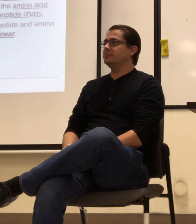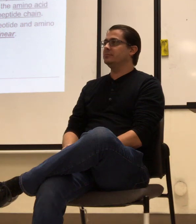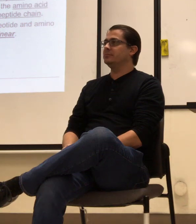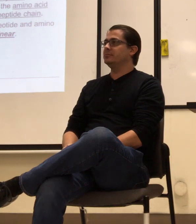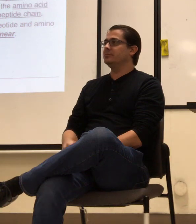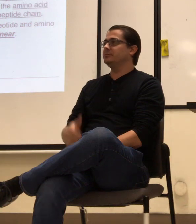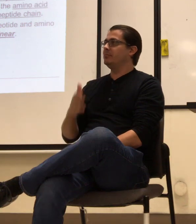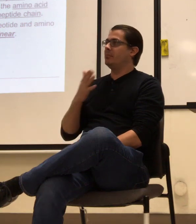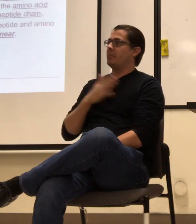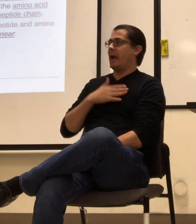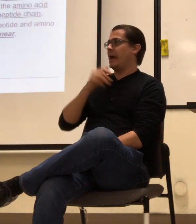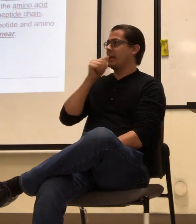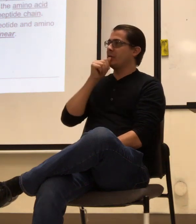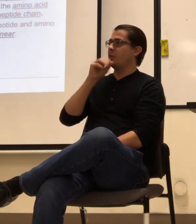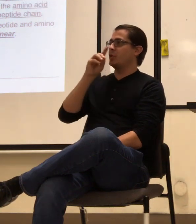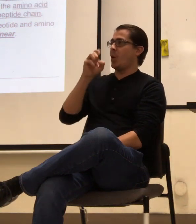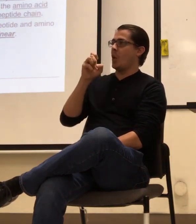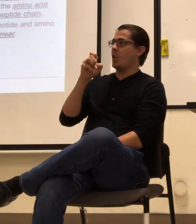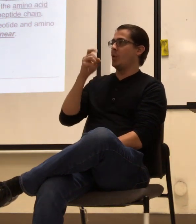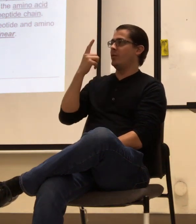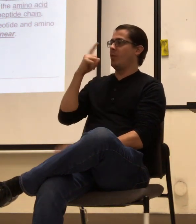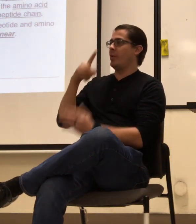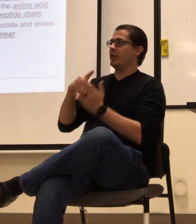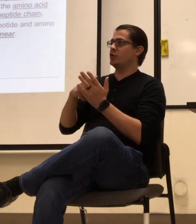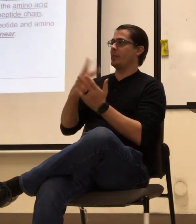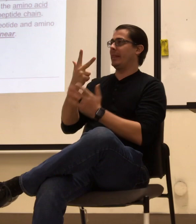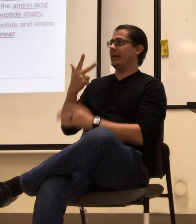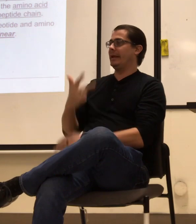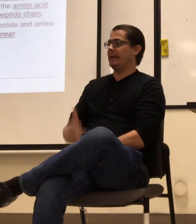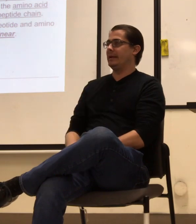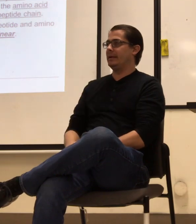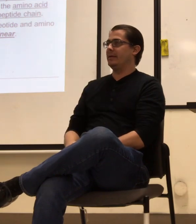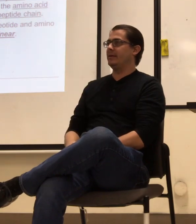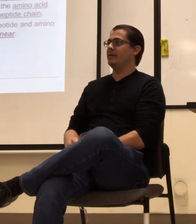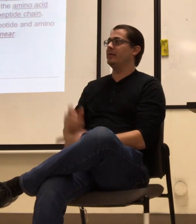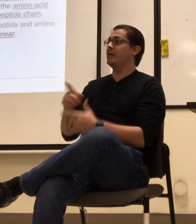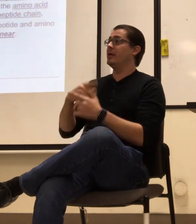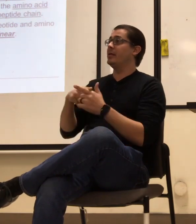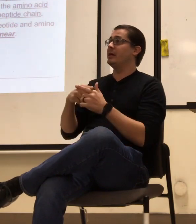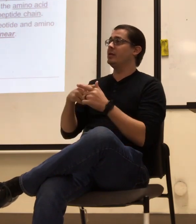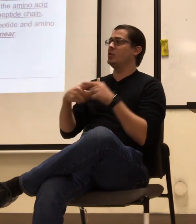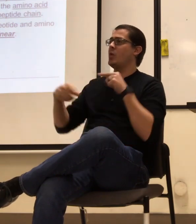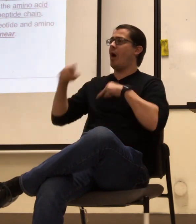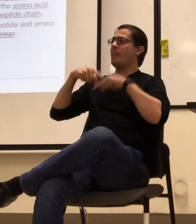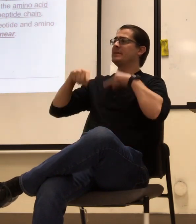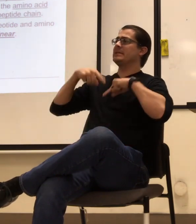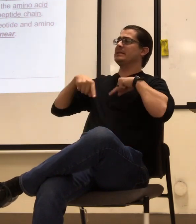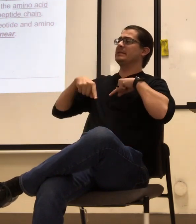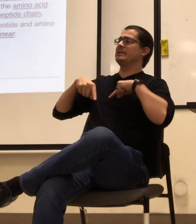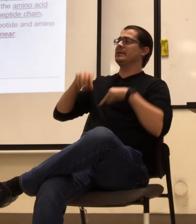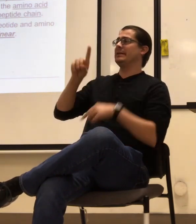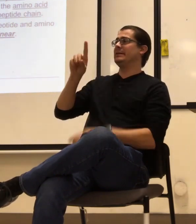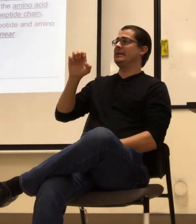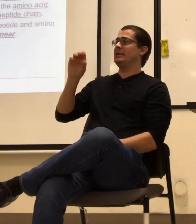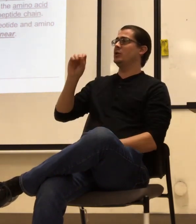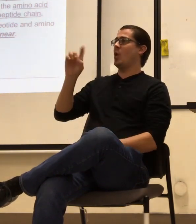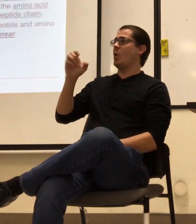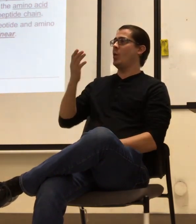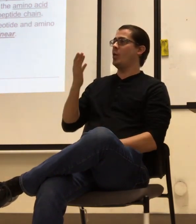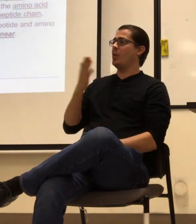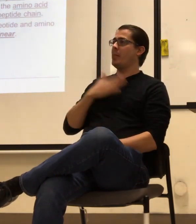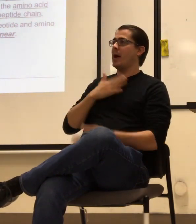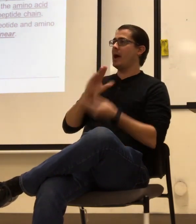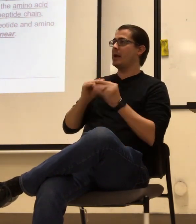there it is. That's my secret code in these little triplets. So then you decode it. Okay, what's my number that I'm coding